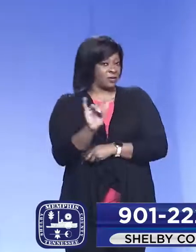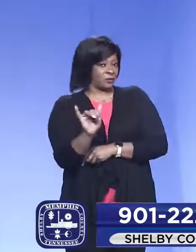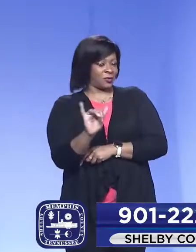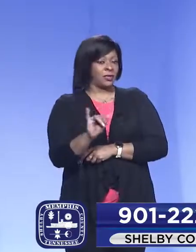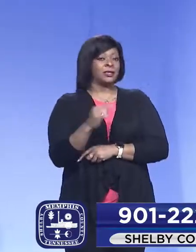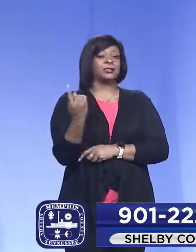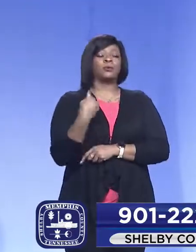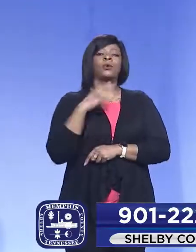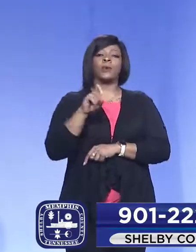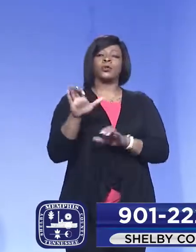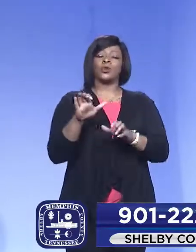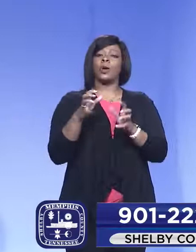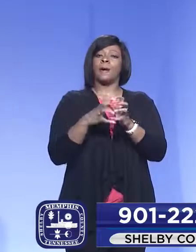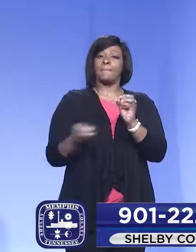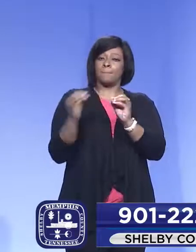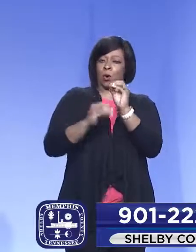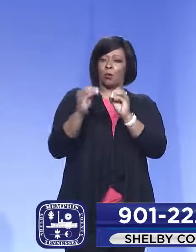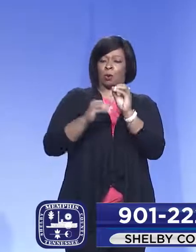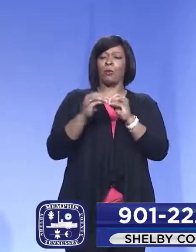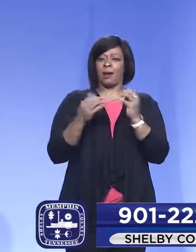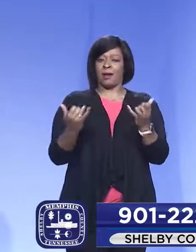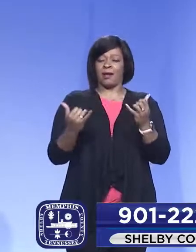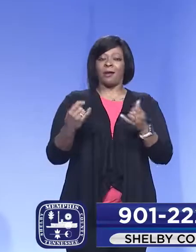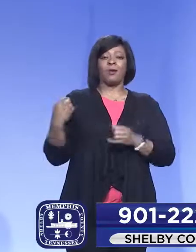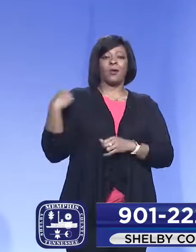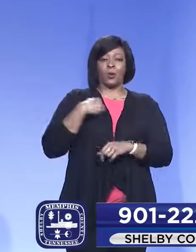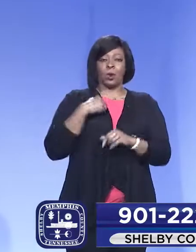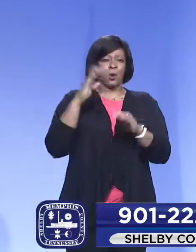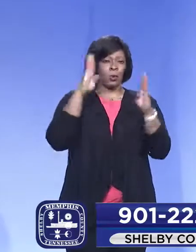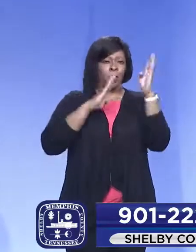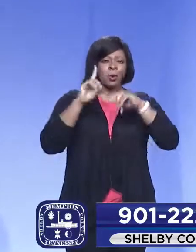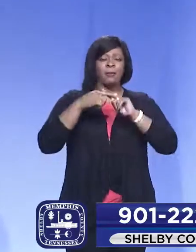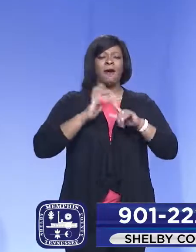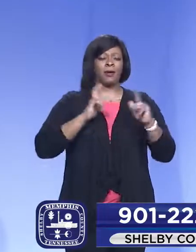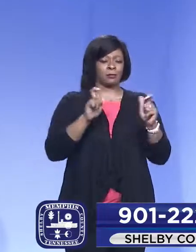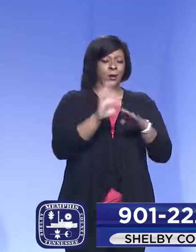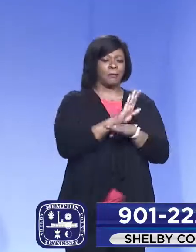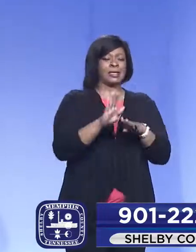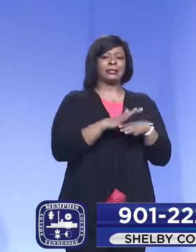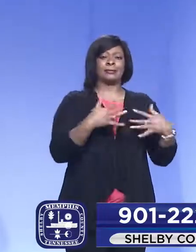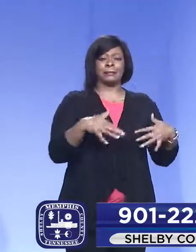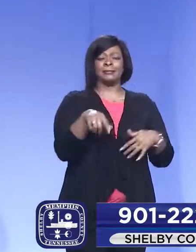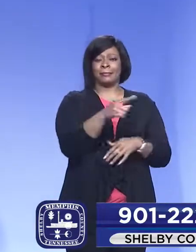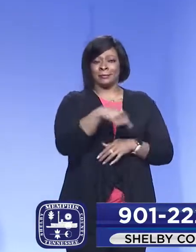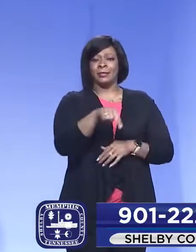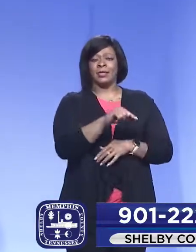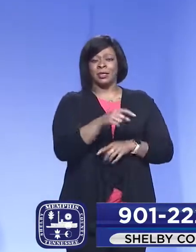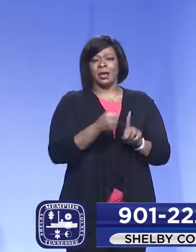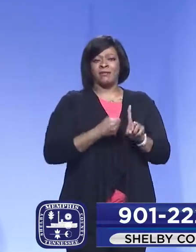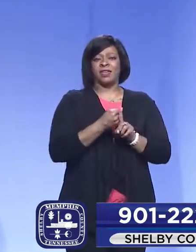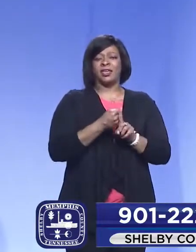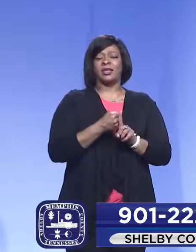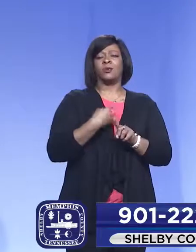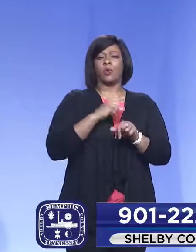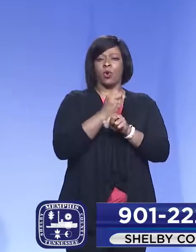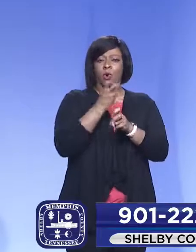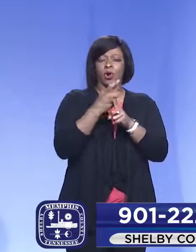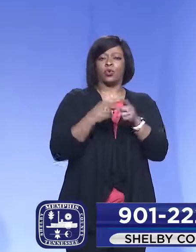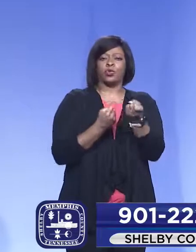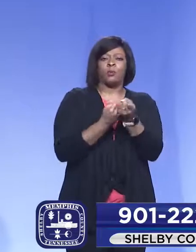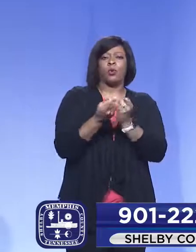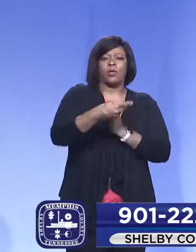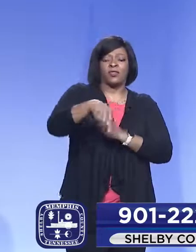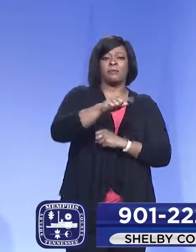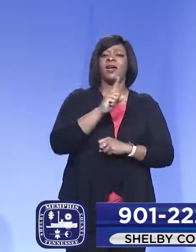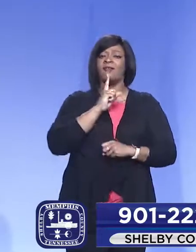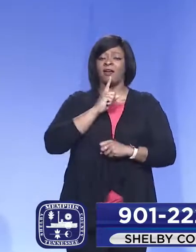that we need to do much more of. We are worried about our small businesses and working really hard to try to support them. In